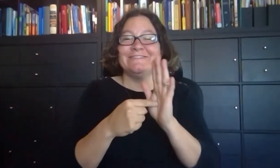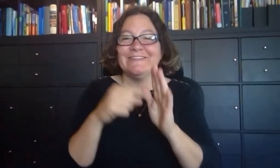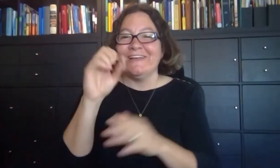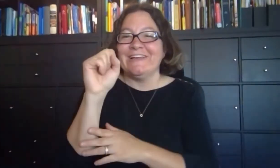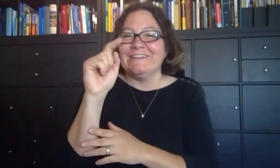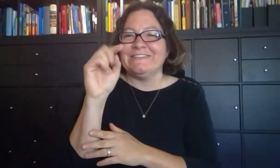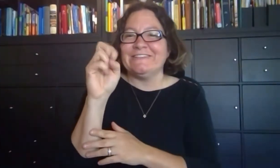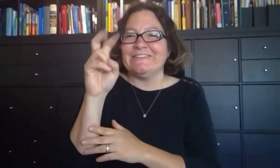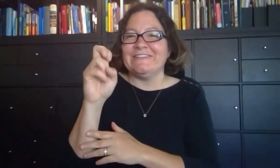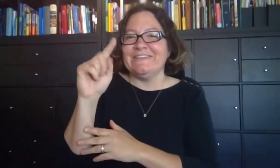I want to show you